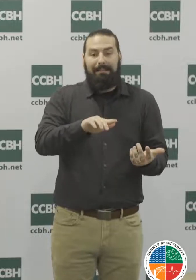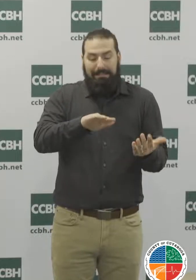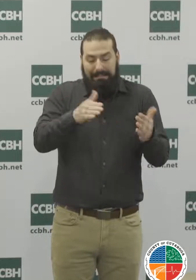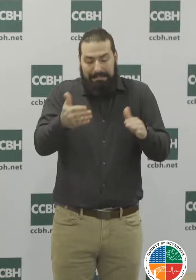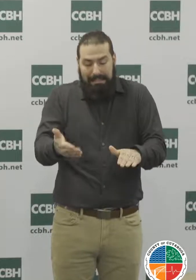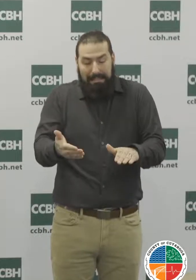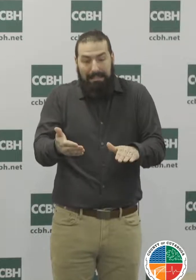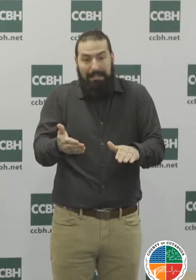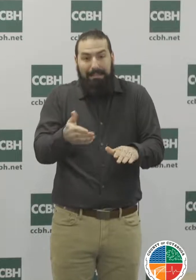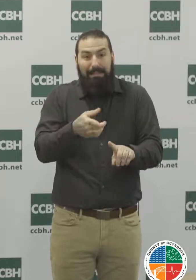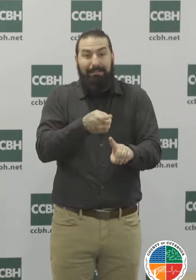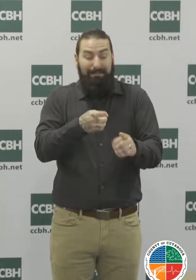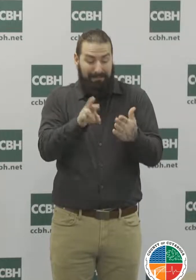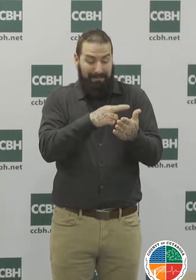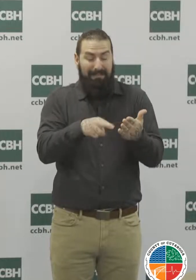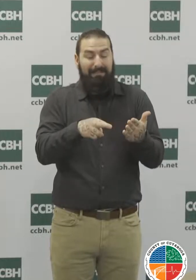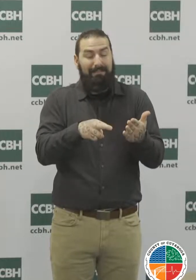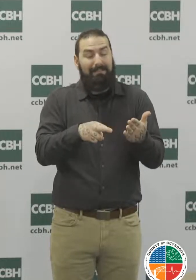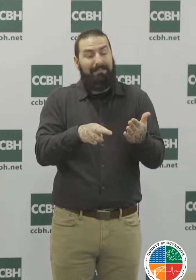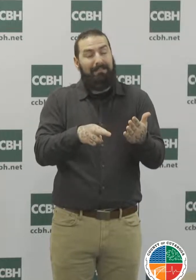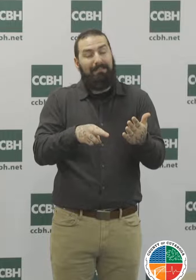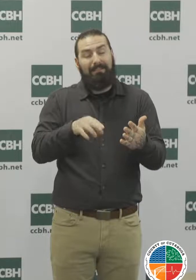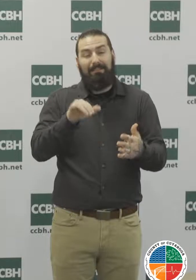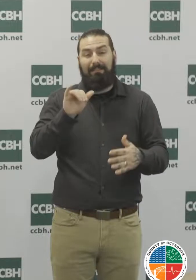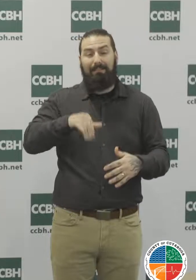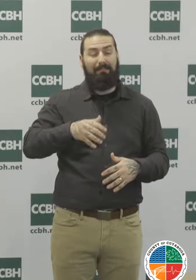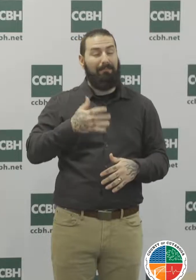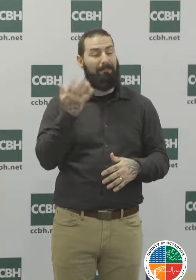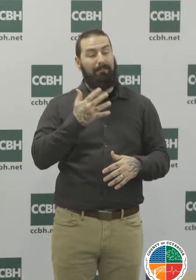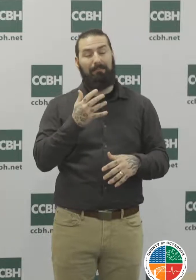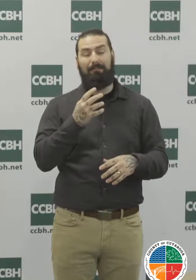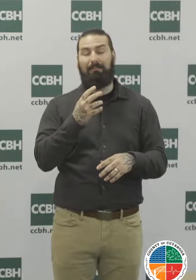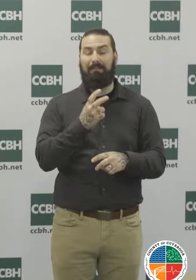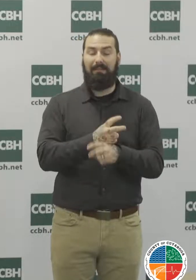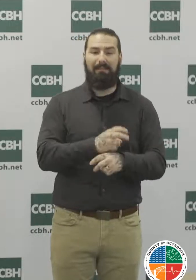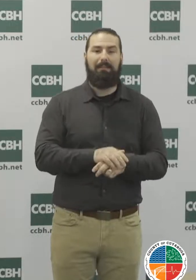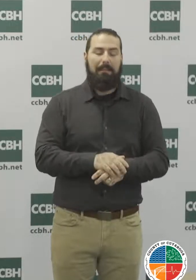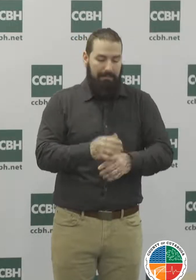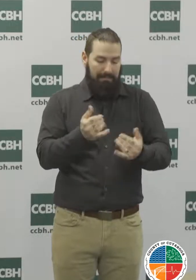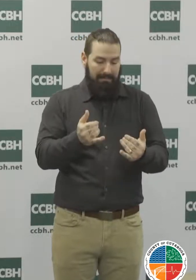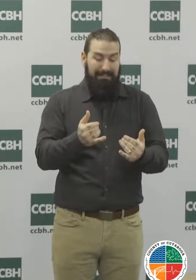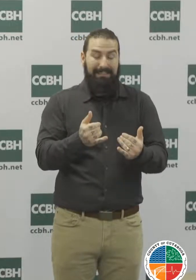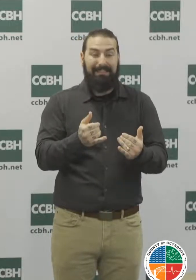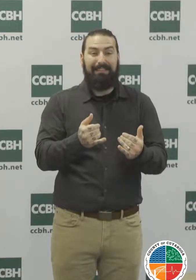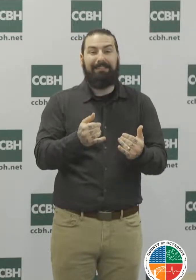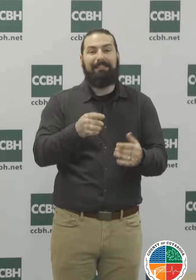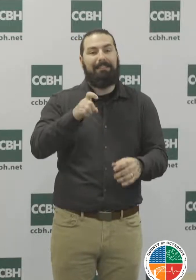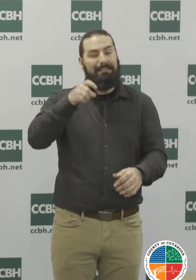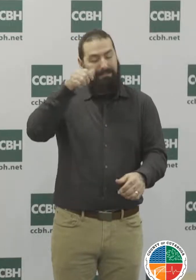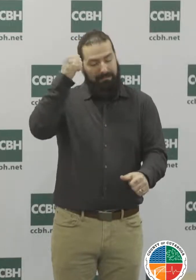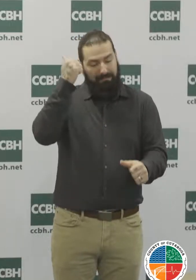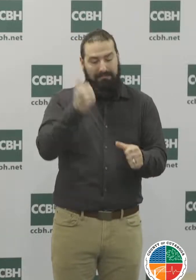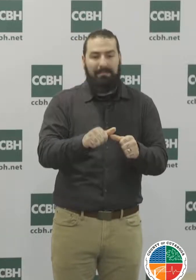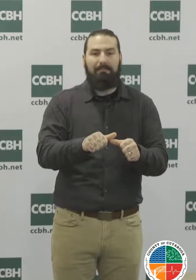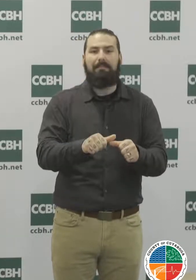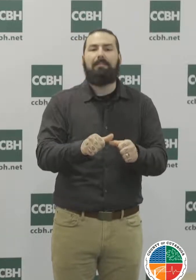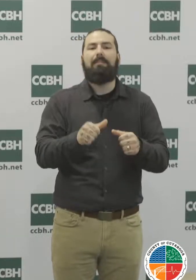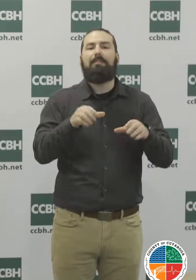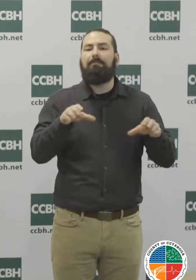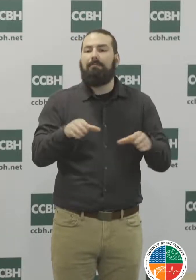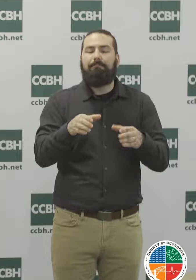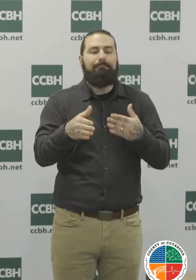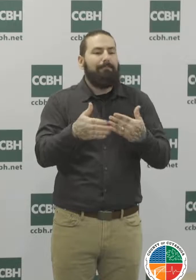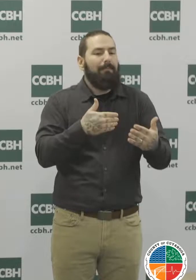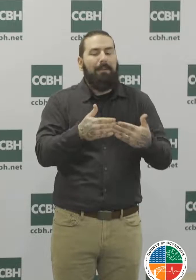But as difficult as this time is, we still have to remind ourselves to do as much as we can